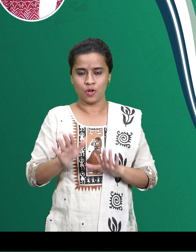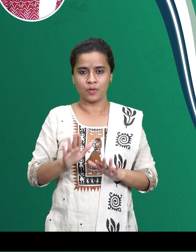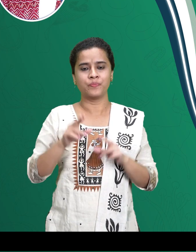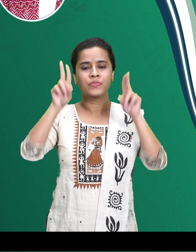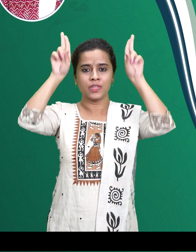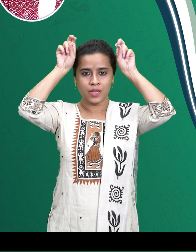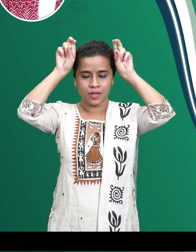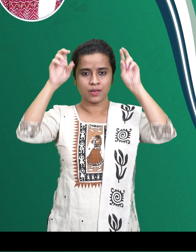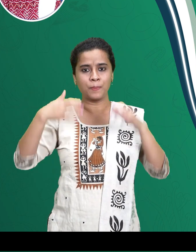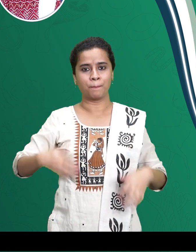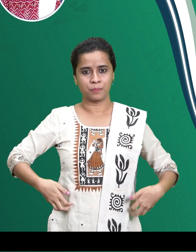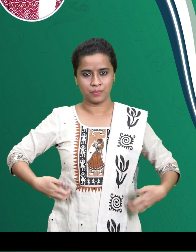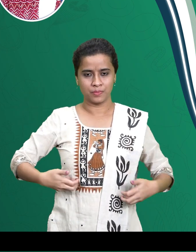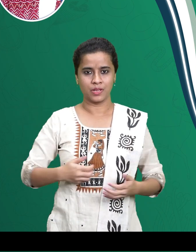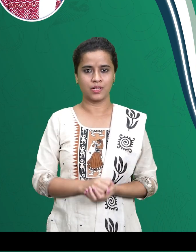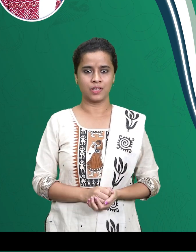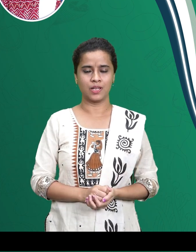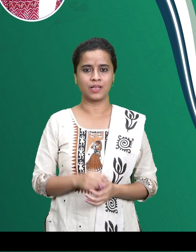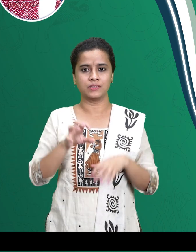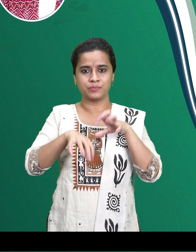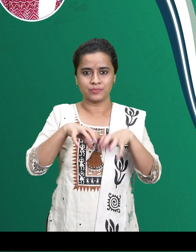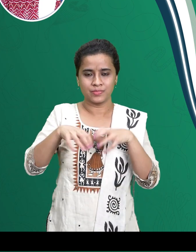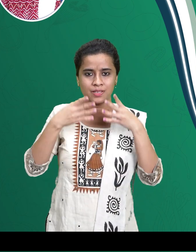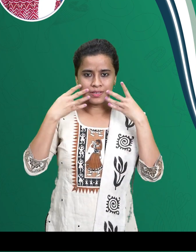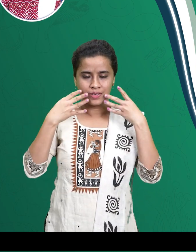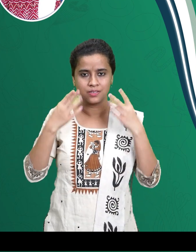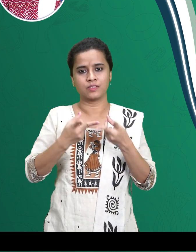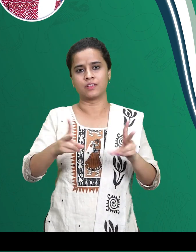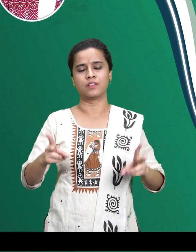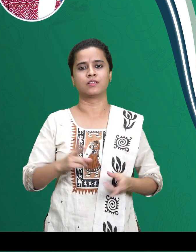monkey, cat etc.